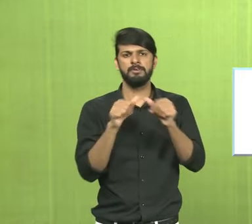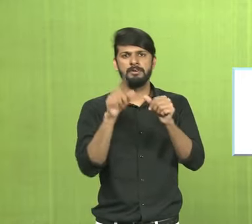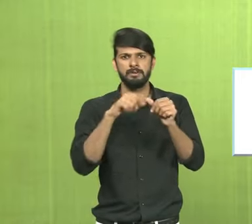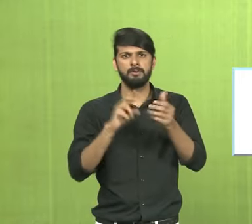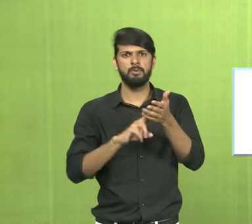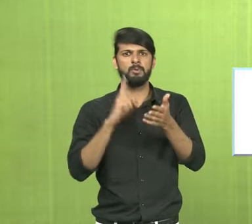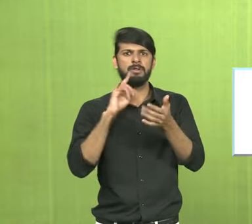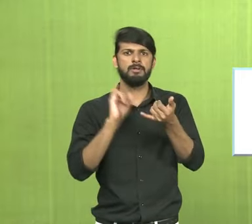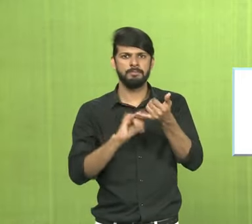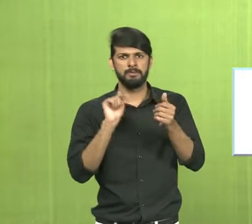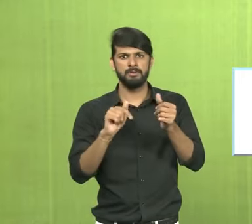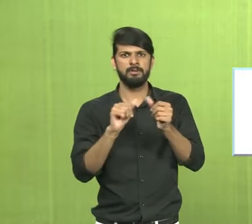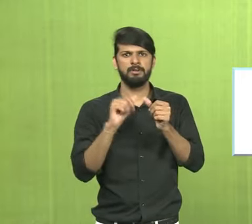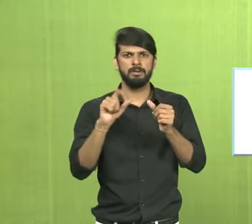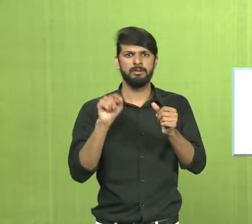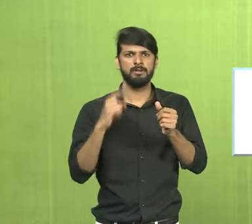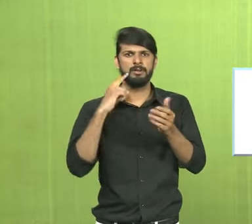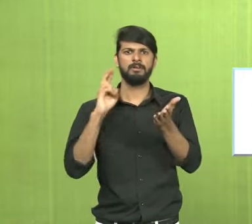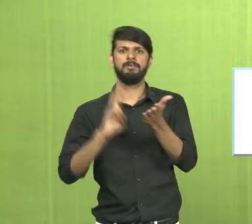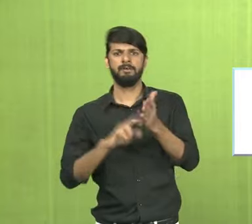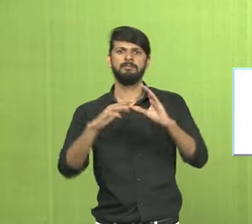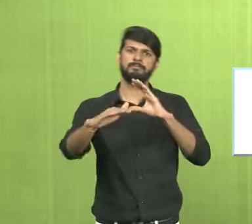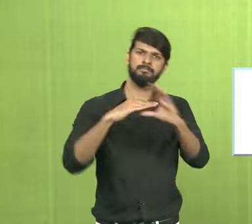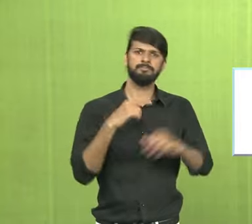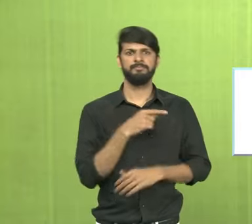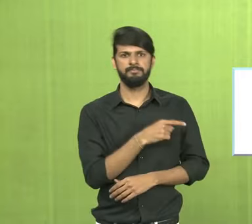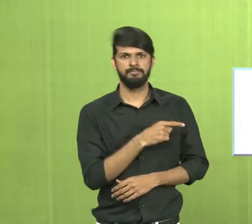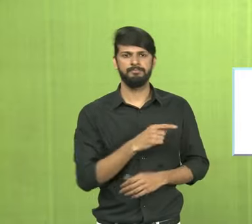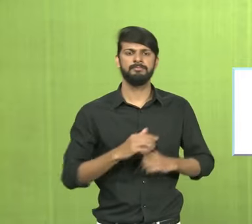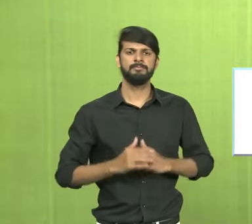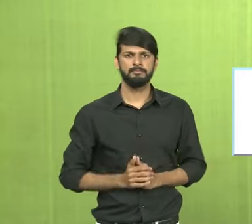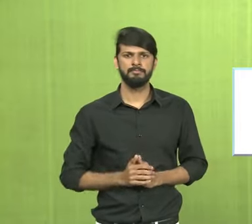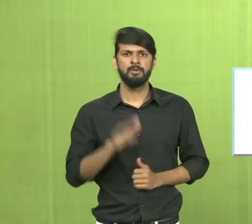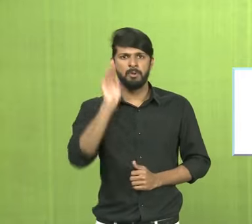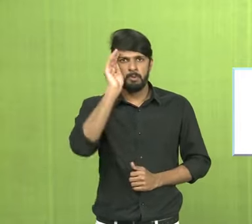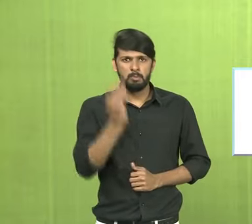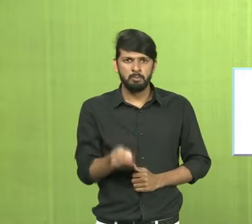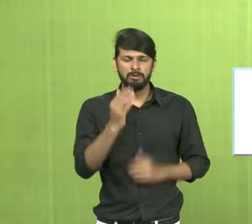signlanguage@nios.ac.in. For more